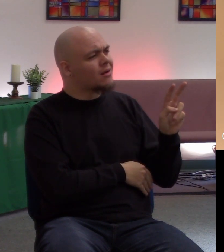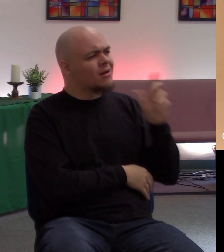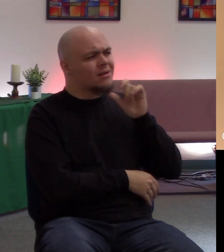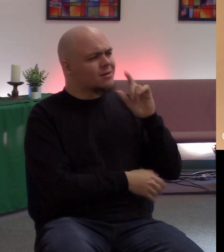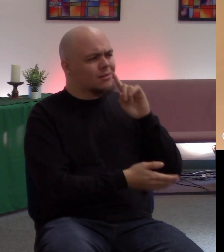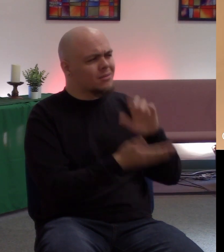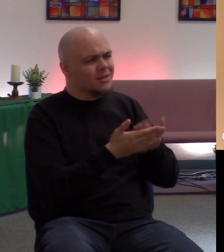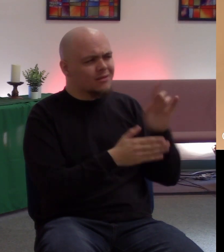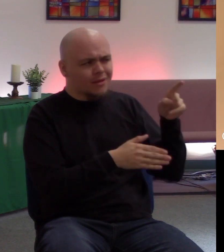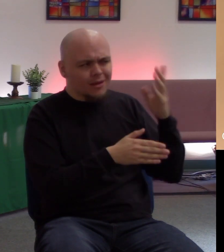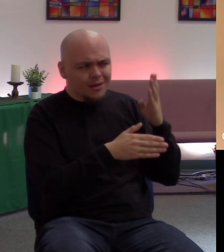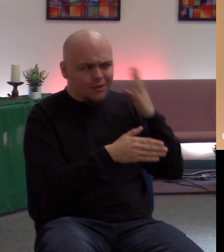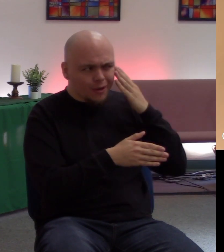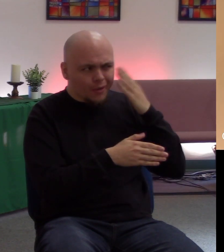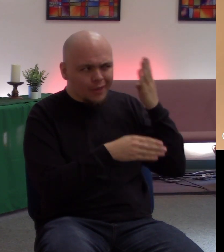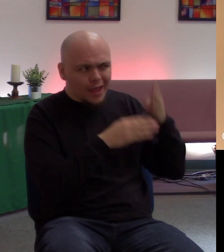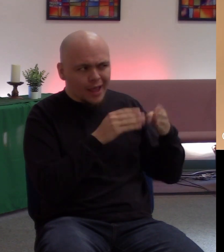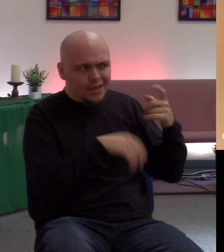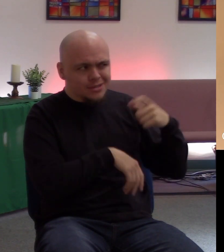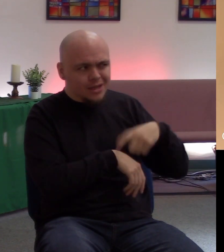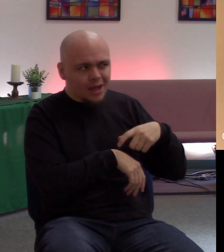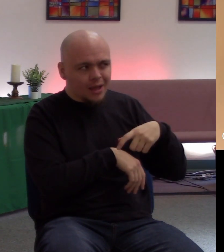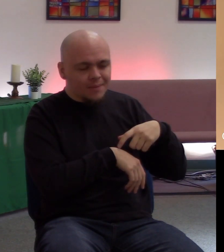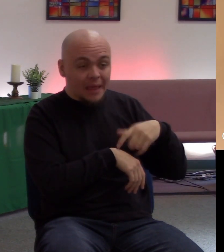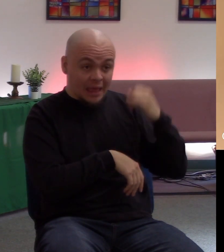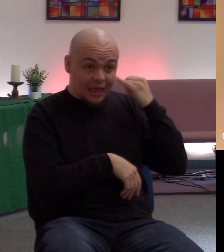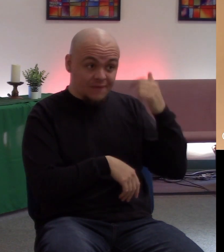their fruit. You should be able to go, I'm not buying it.